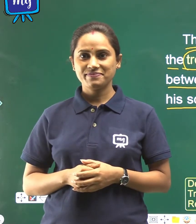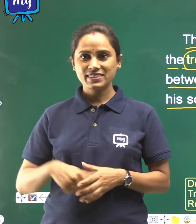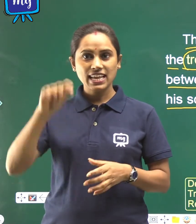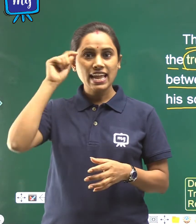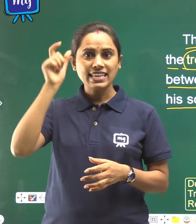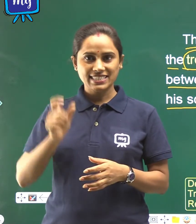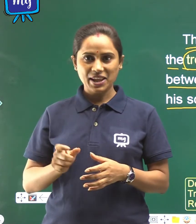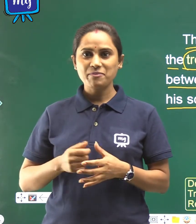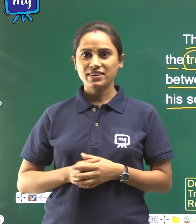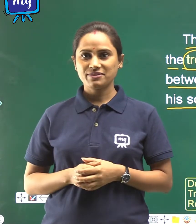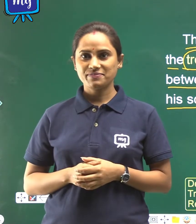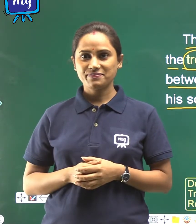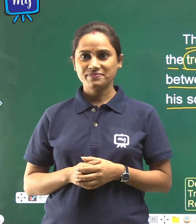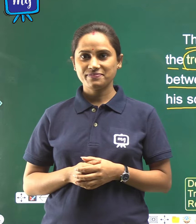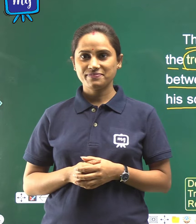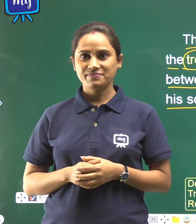Describe,